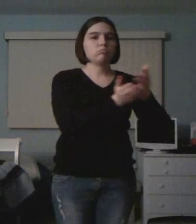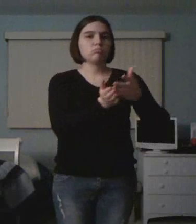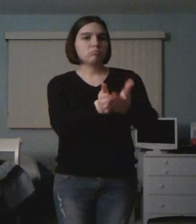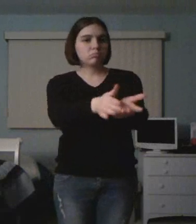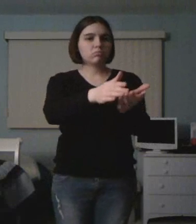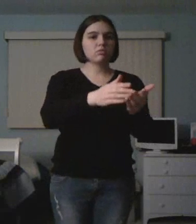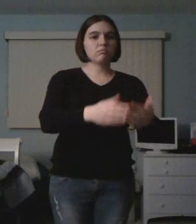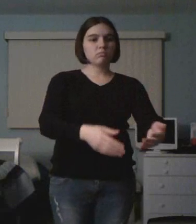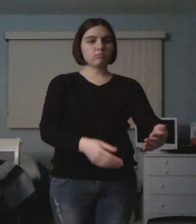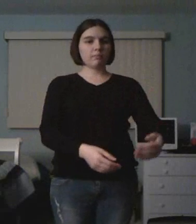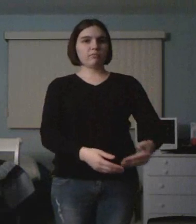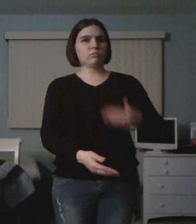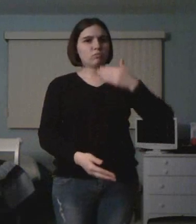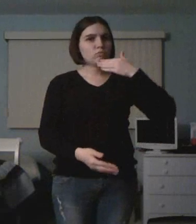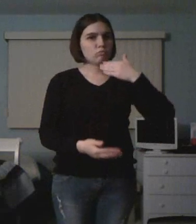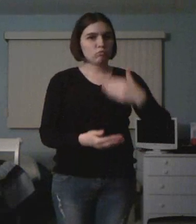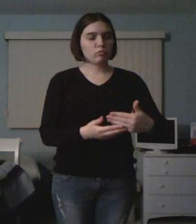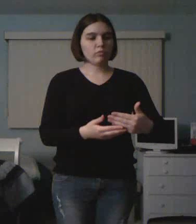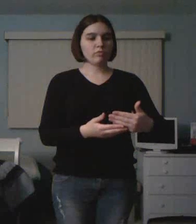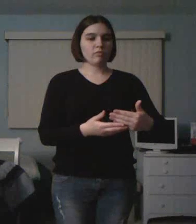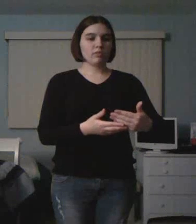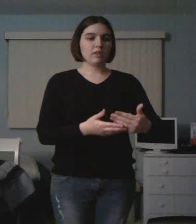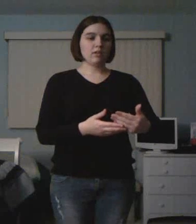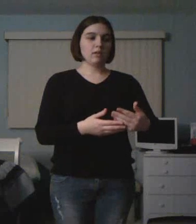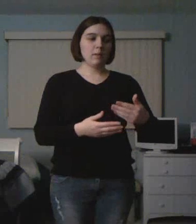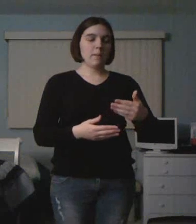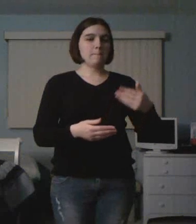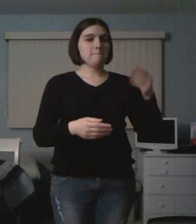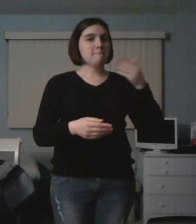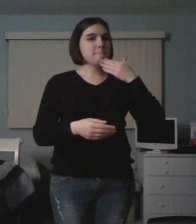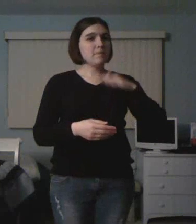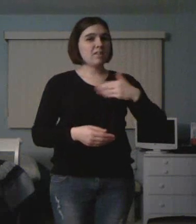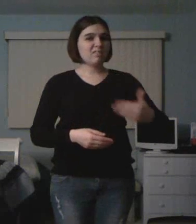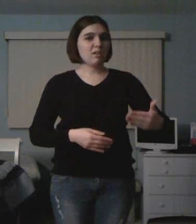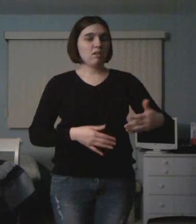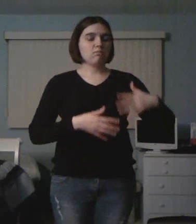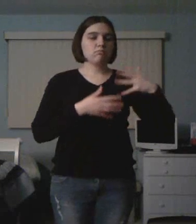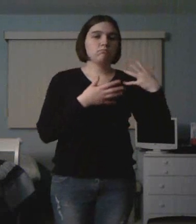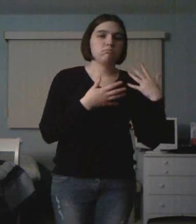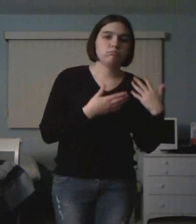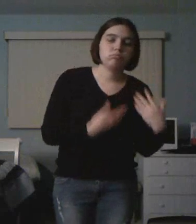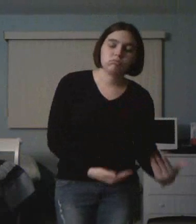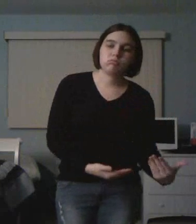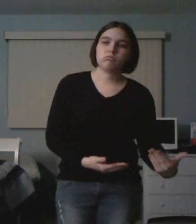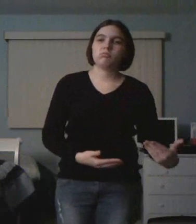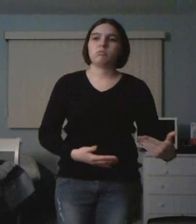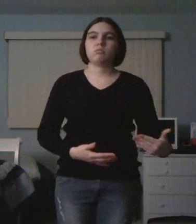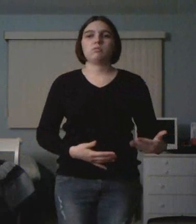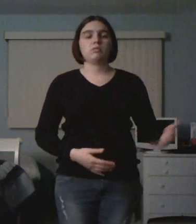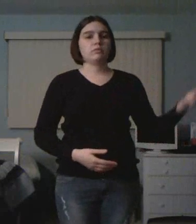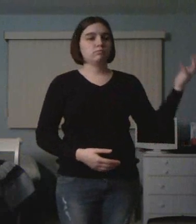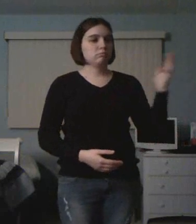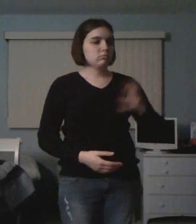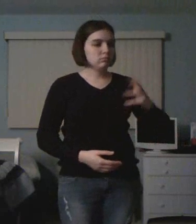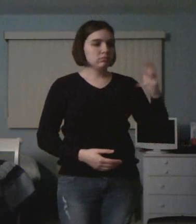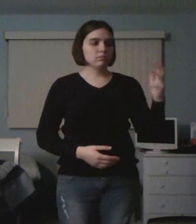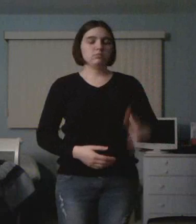resistance. The drawback is it's real heavy. It's fairly, it's just 100% heavier than a lot of the other